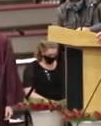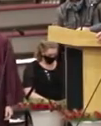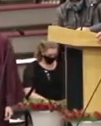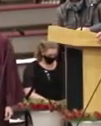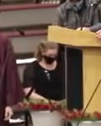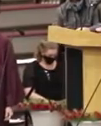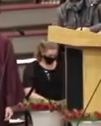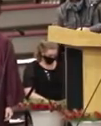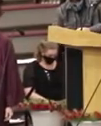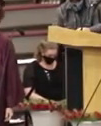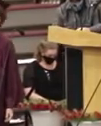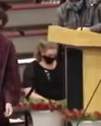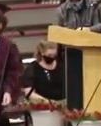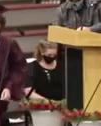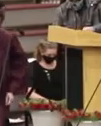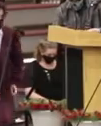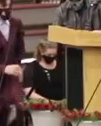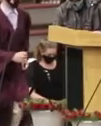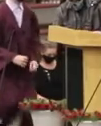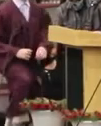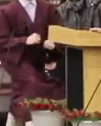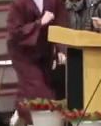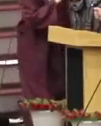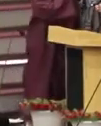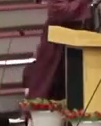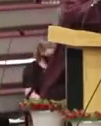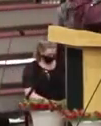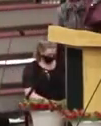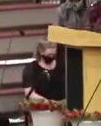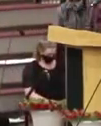Devin Lewis Estacio.